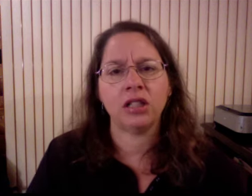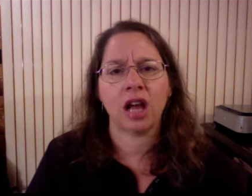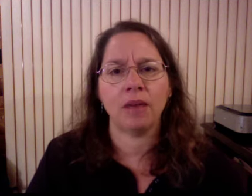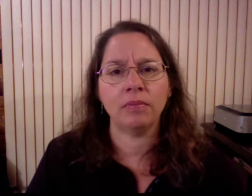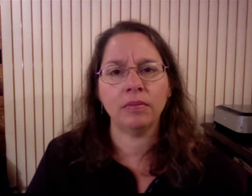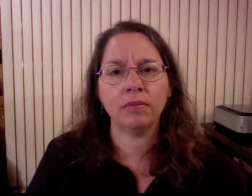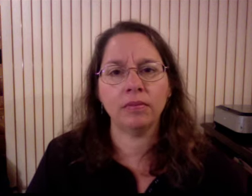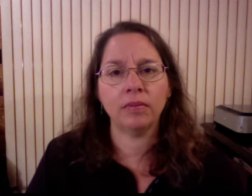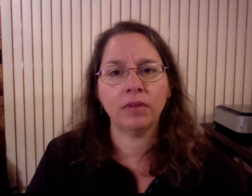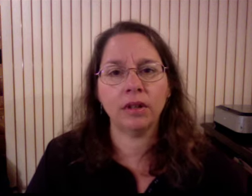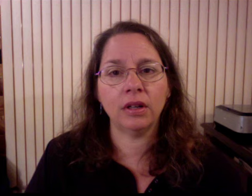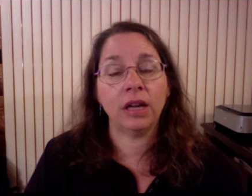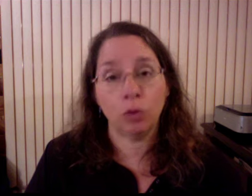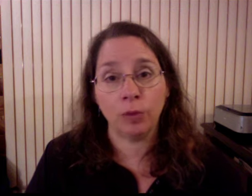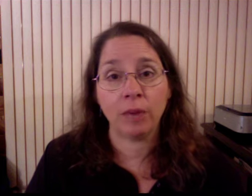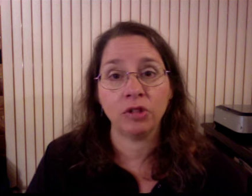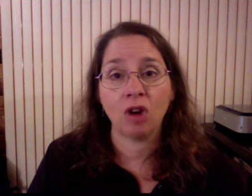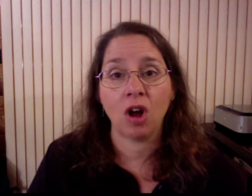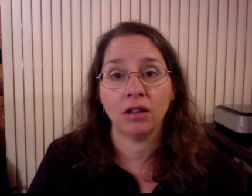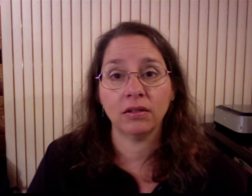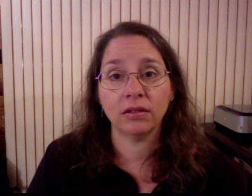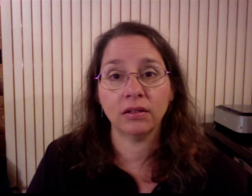time, it will become strong.